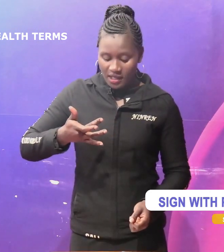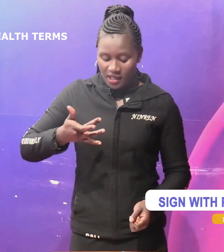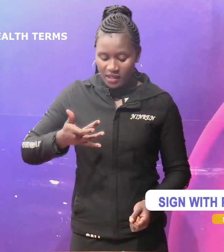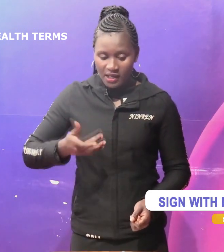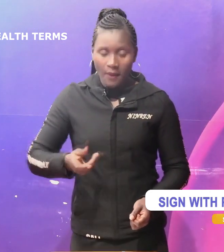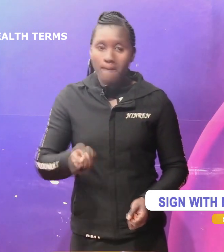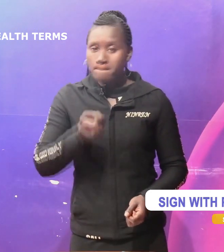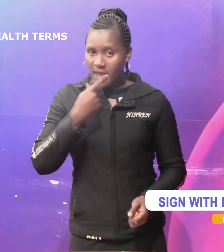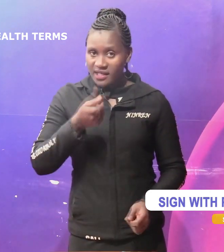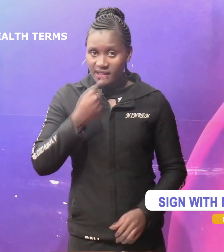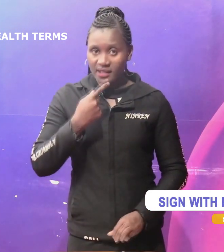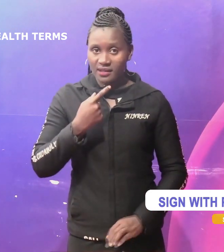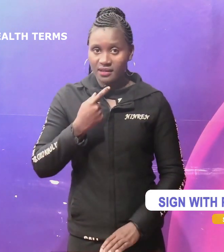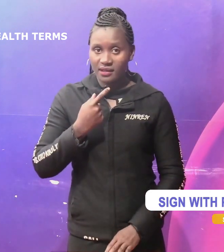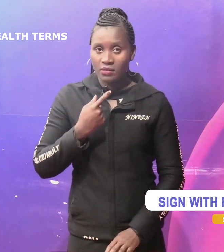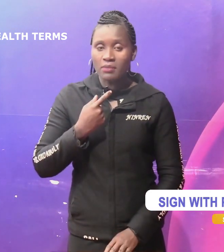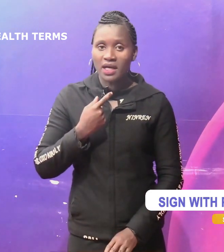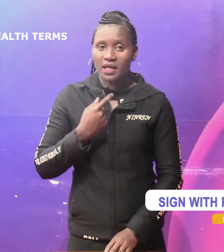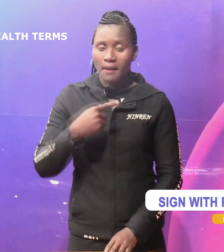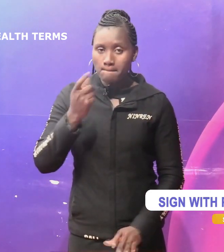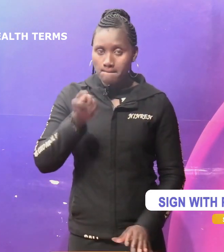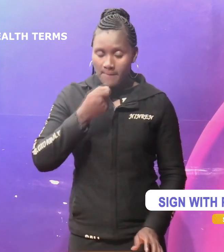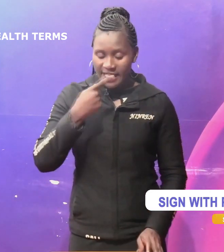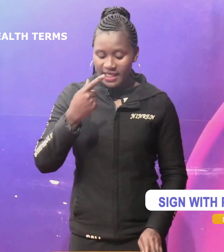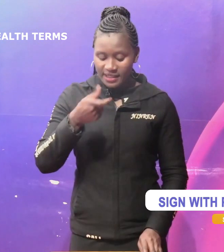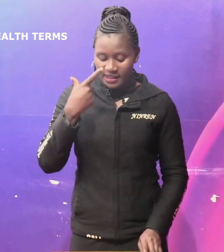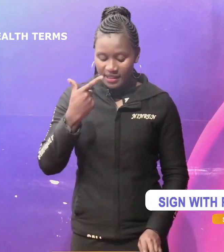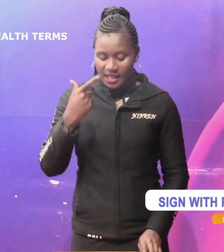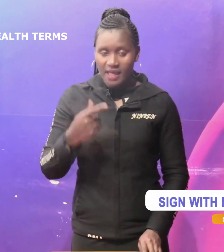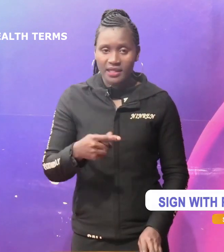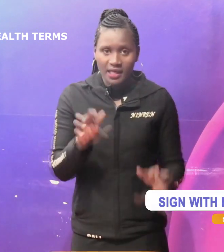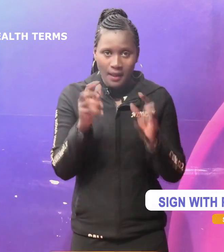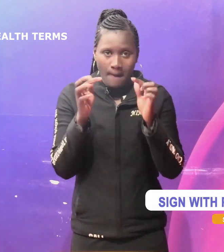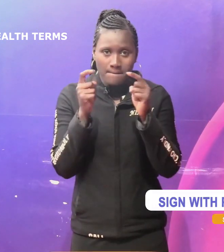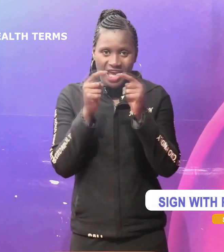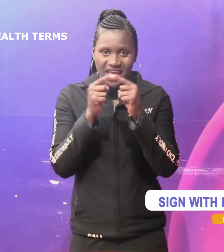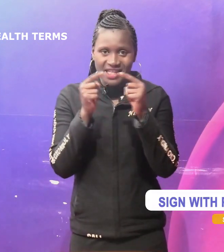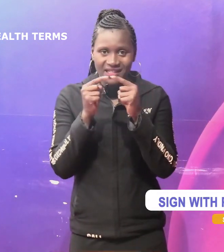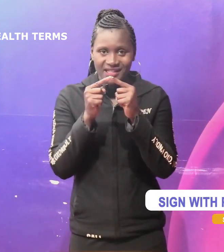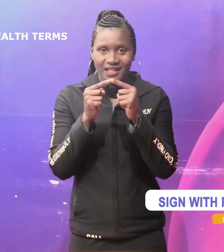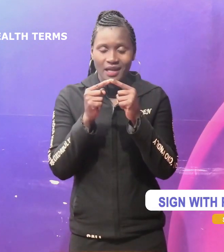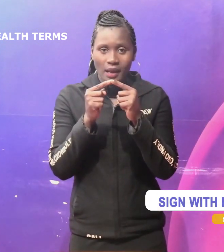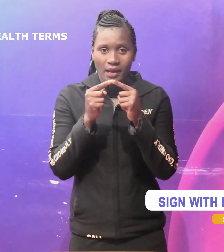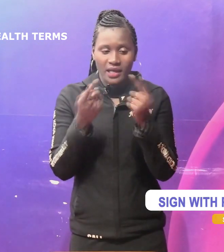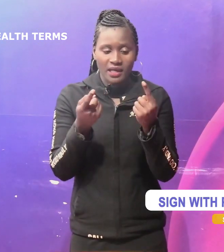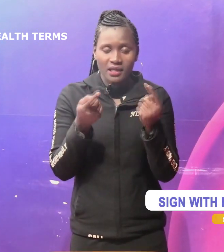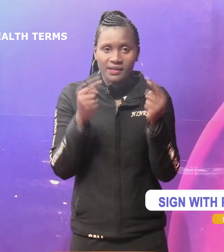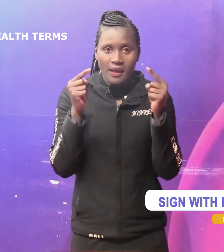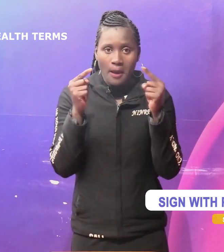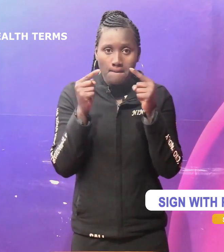then medicine. Remember, medicine. And then pain, like this.